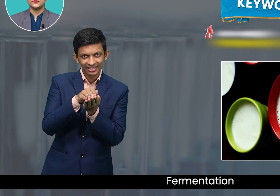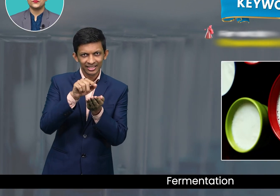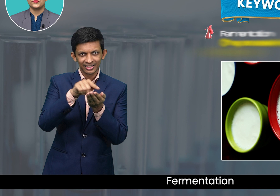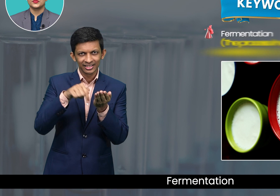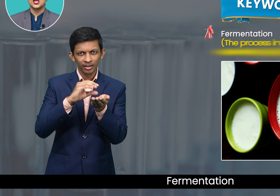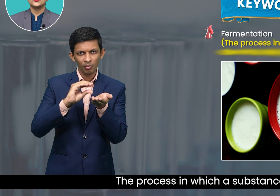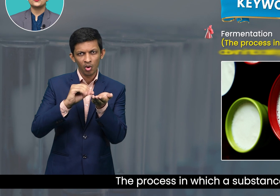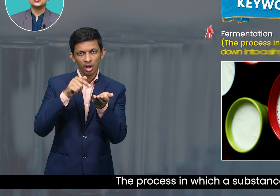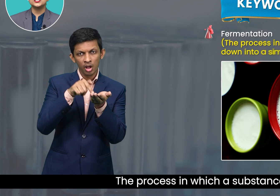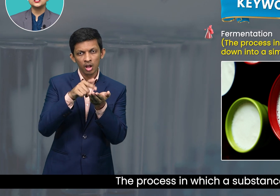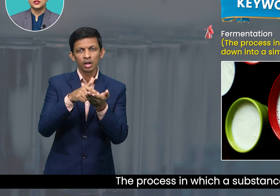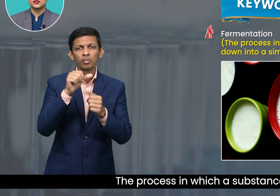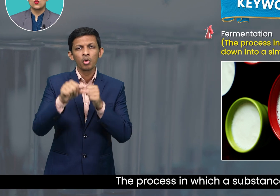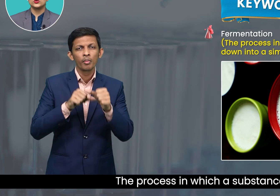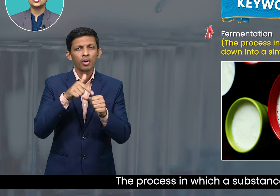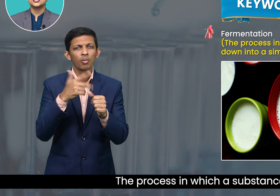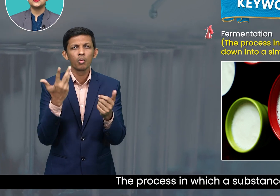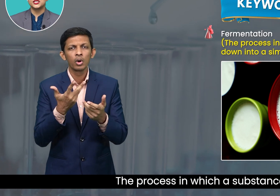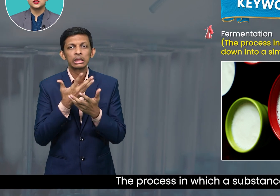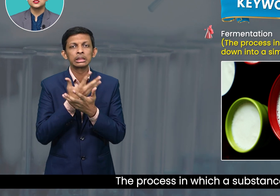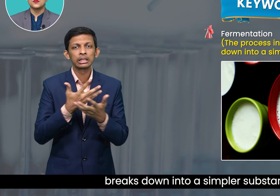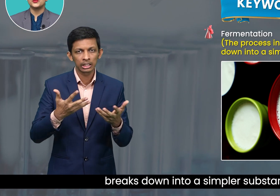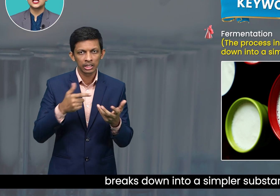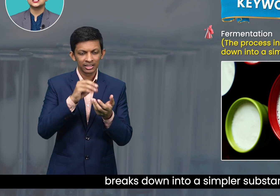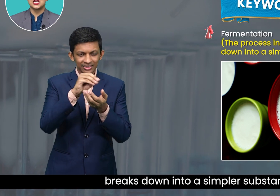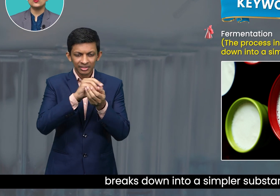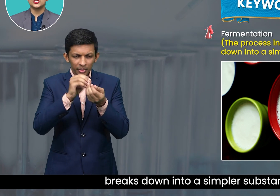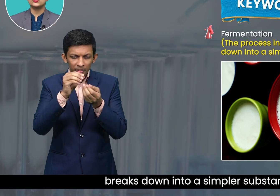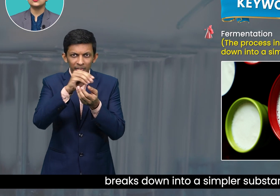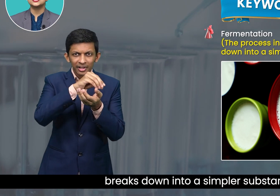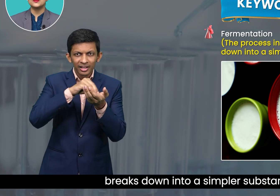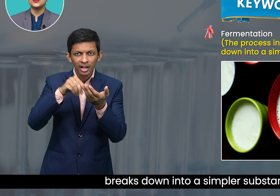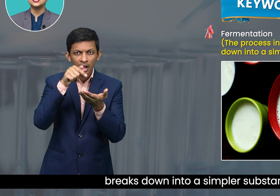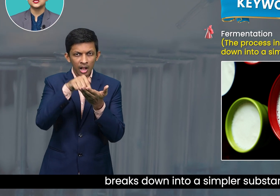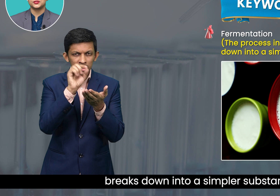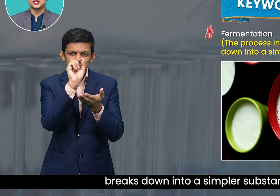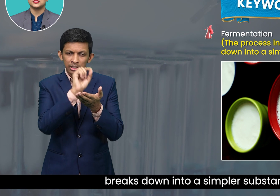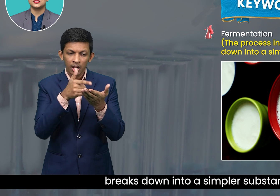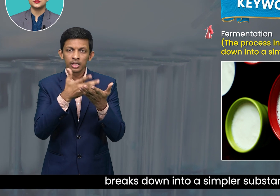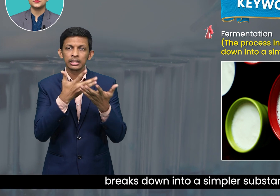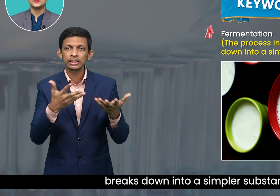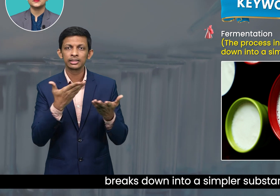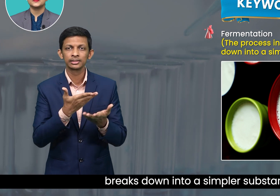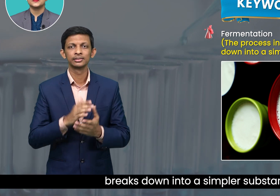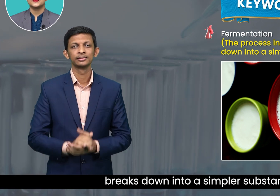Fermentation. The process in which a substance breaks down into a simpler